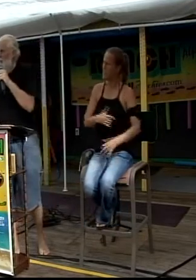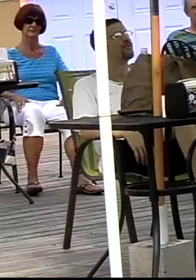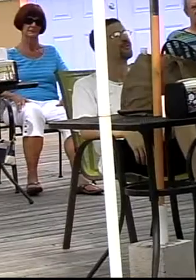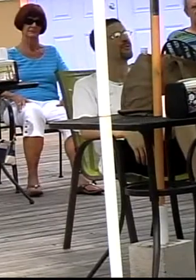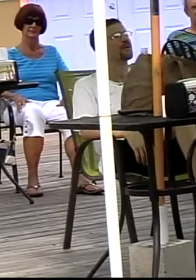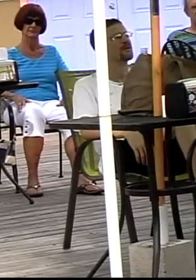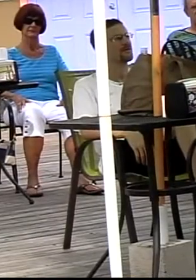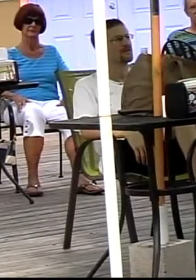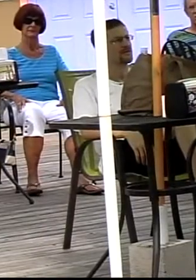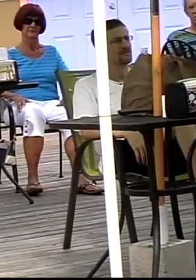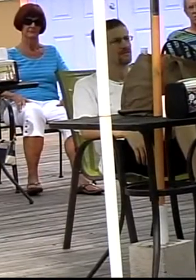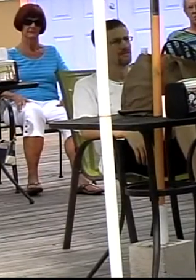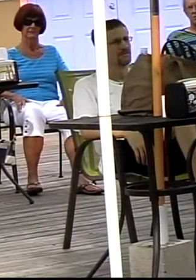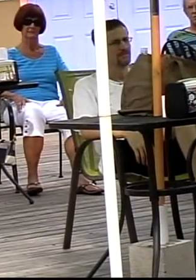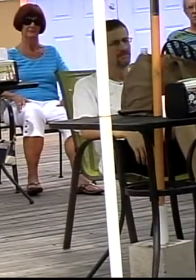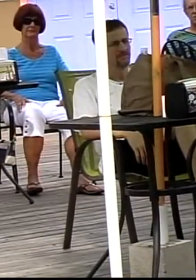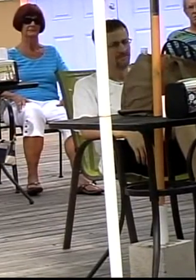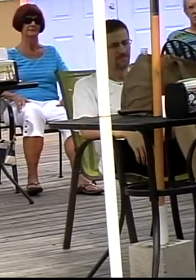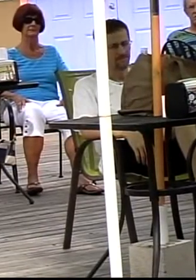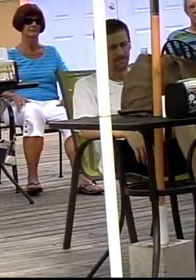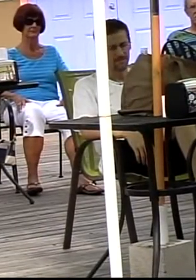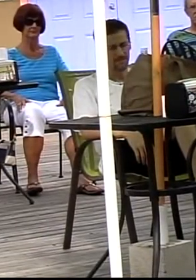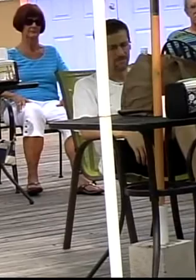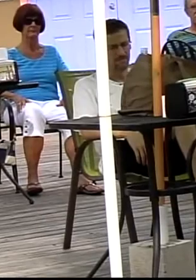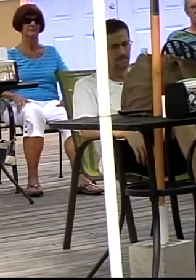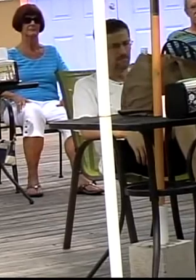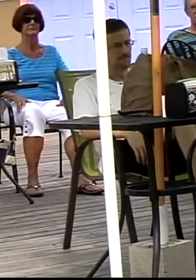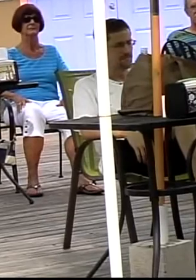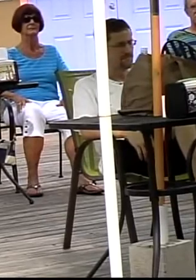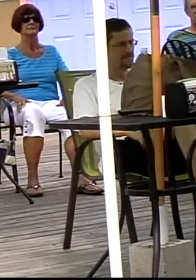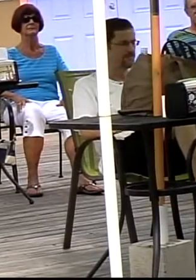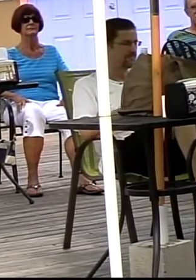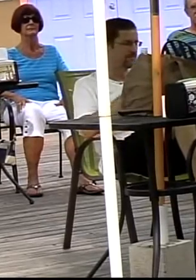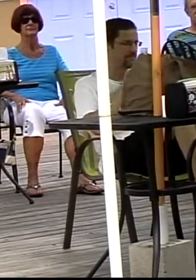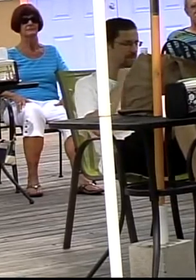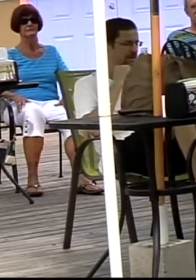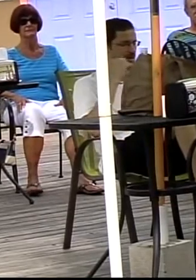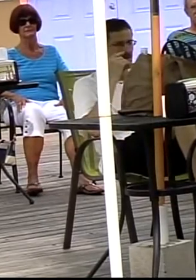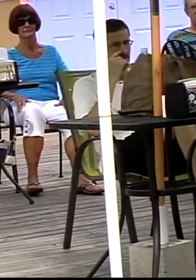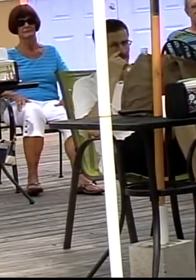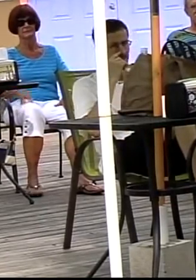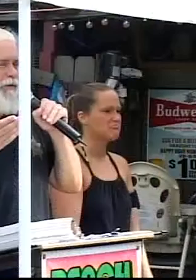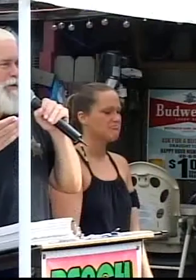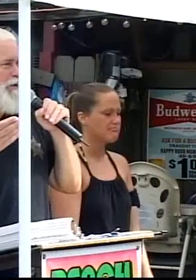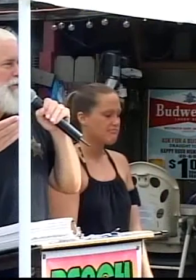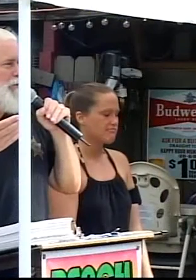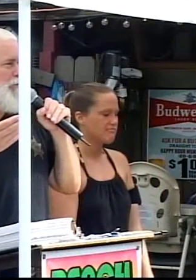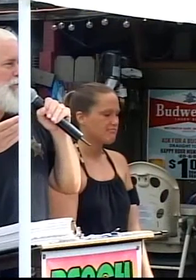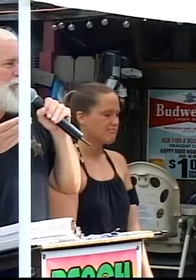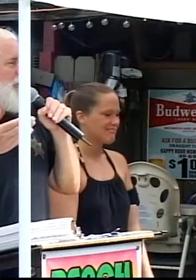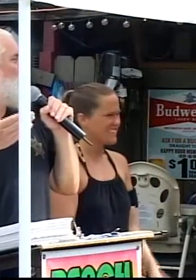church, Spirit Wind. And when we sing one of our songs, we sang it last week,